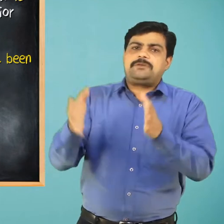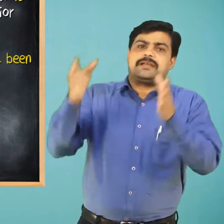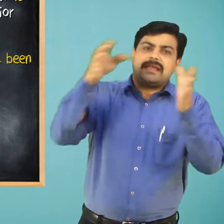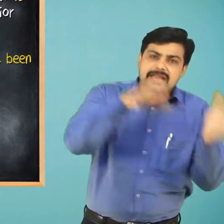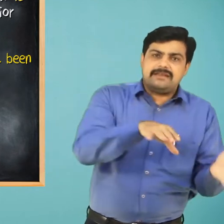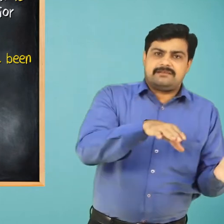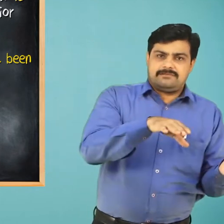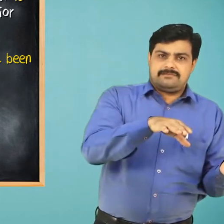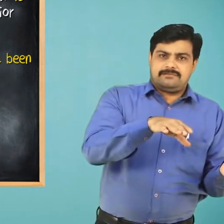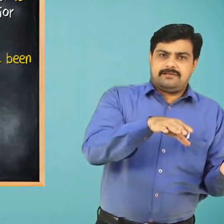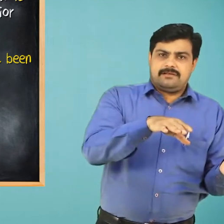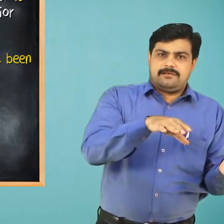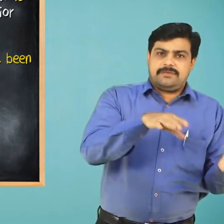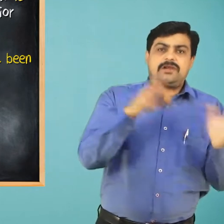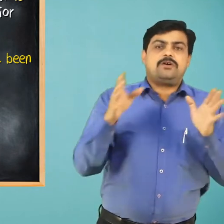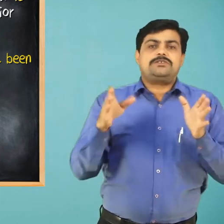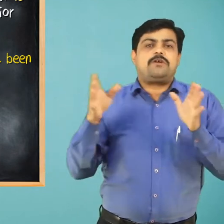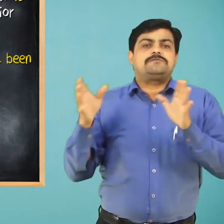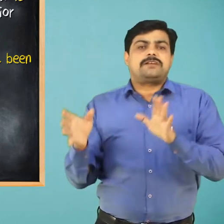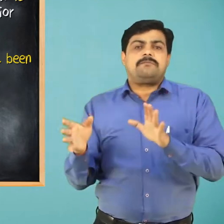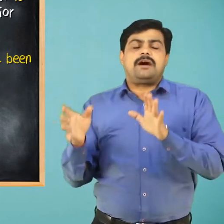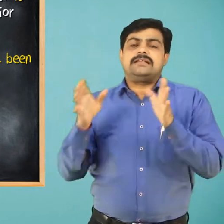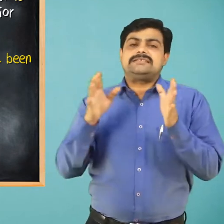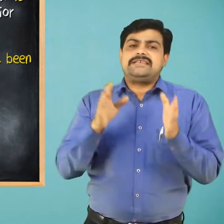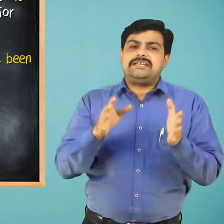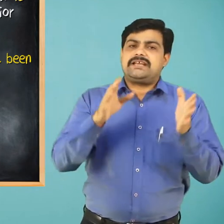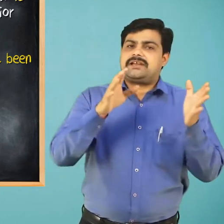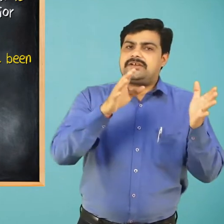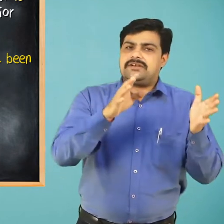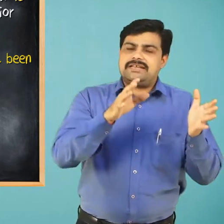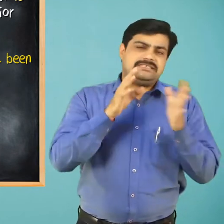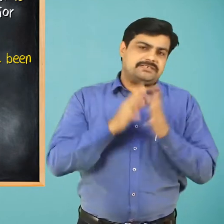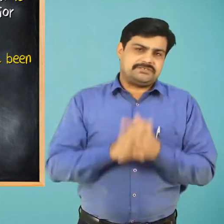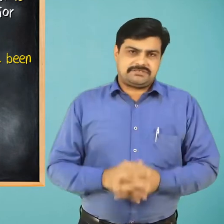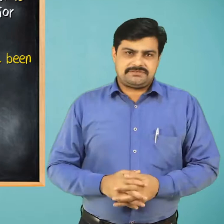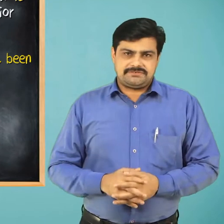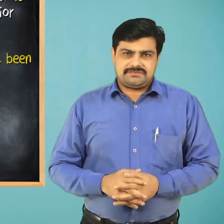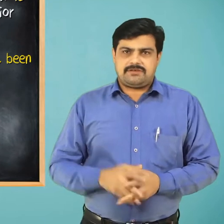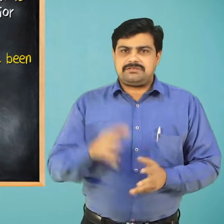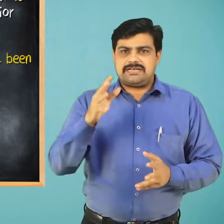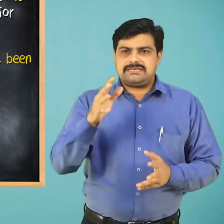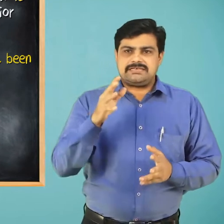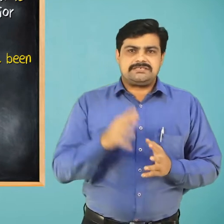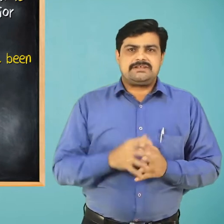slept in because of some ulterior reasons. Now the sentence is